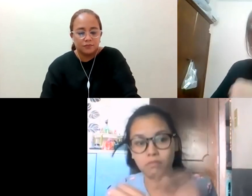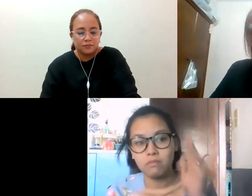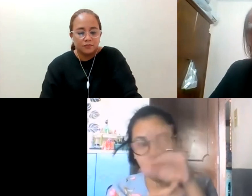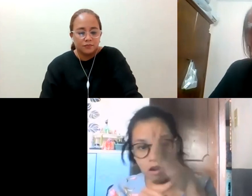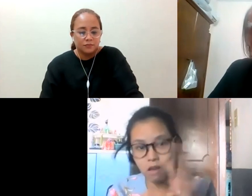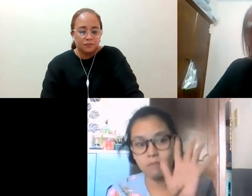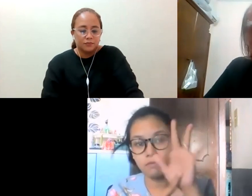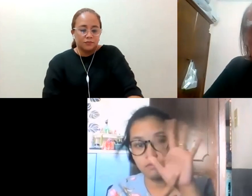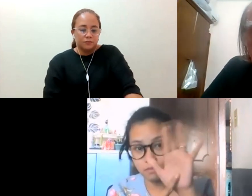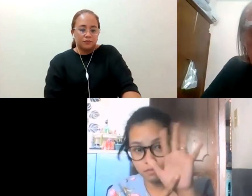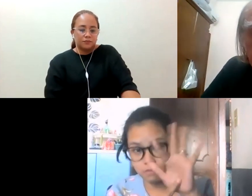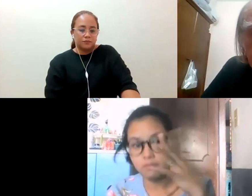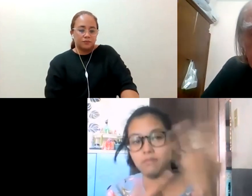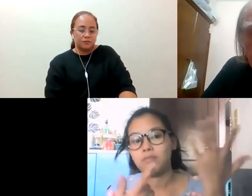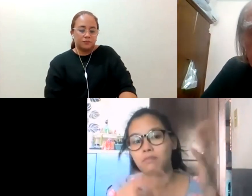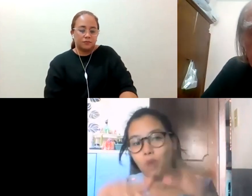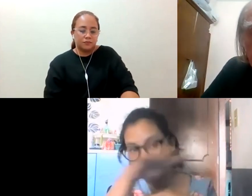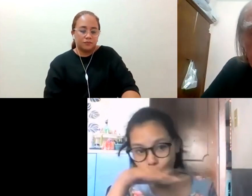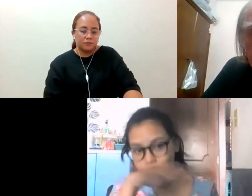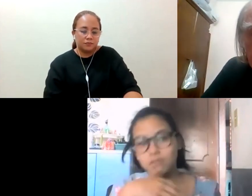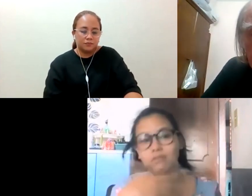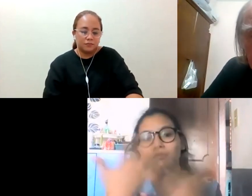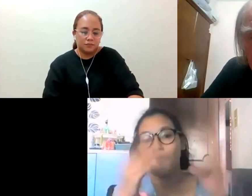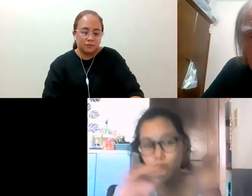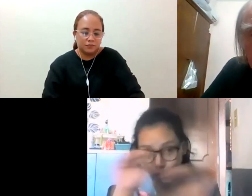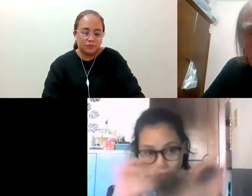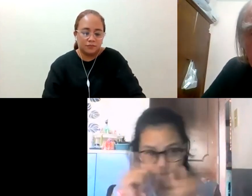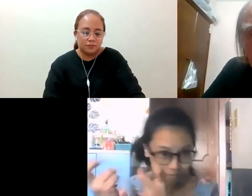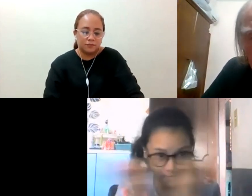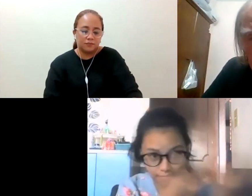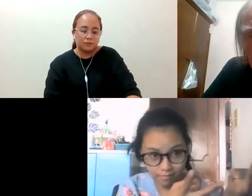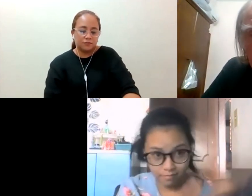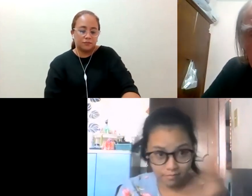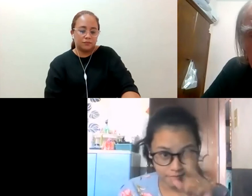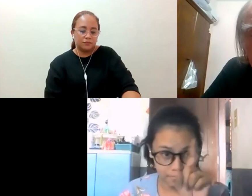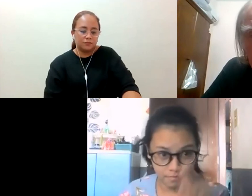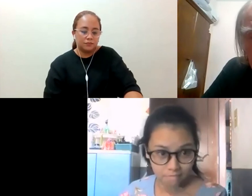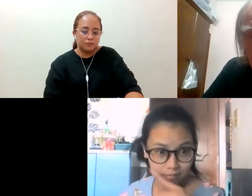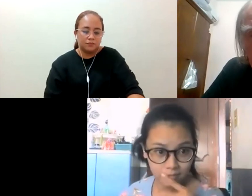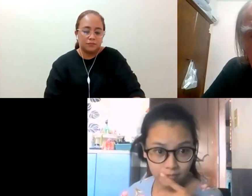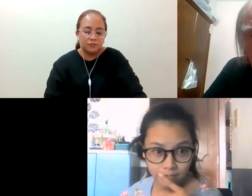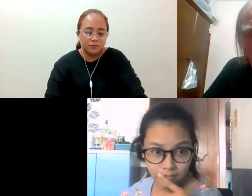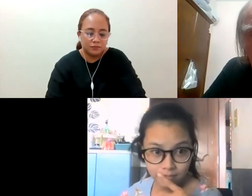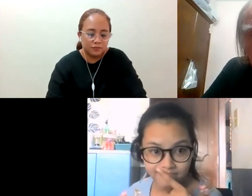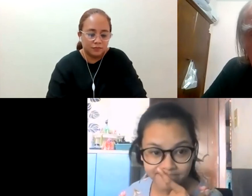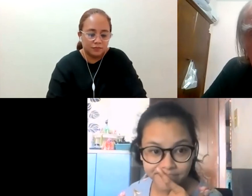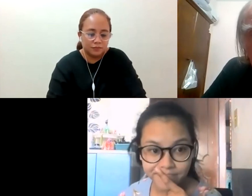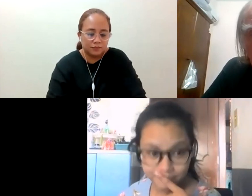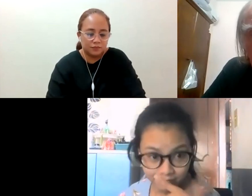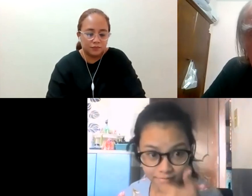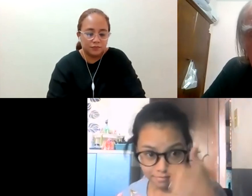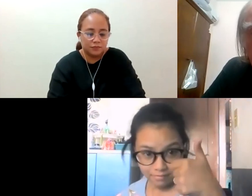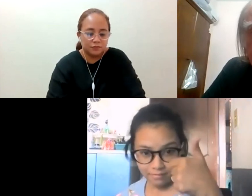2 rather. Hand shape, orientation, finger orientation, location, movement and just organize it by